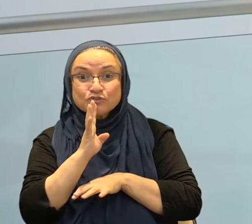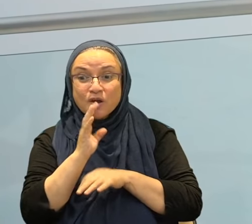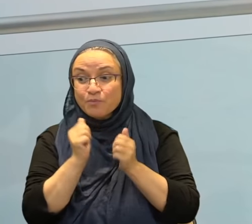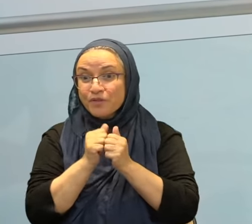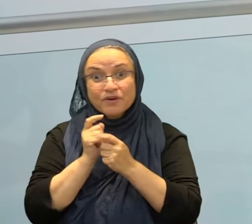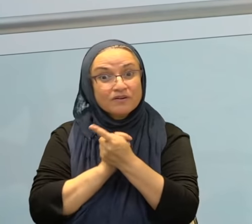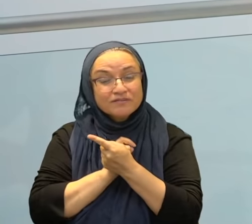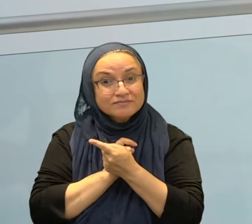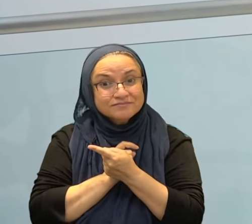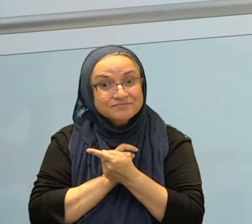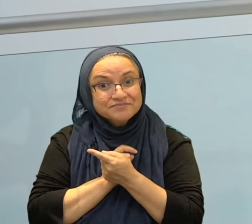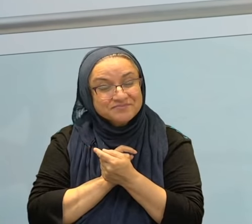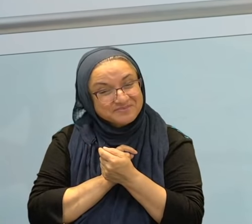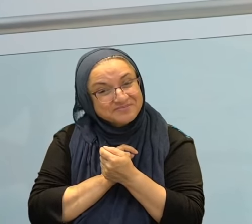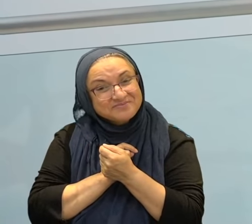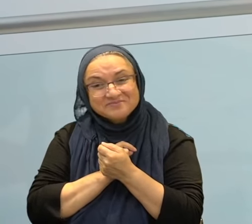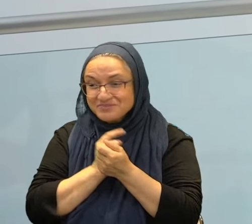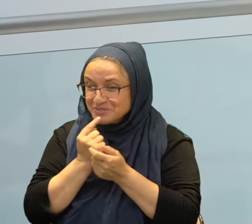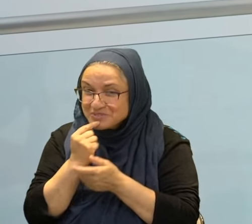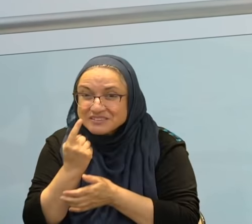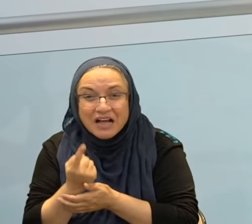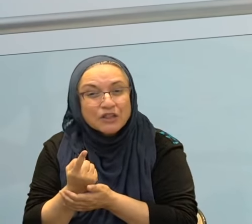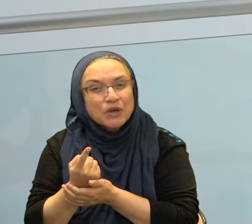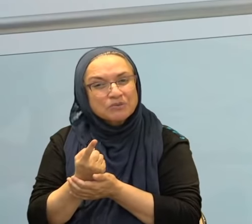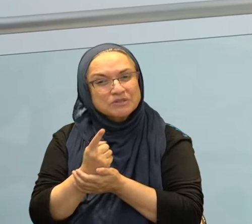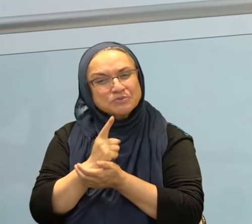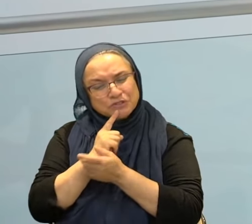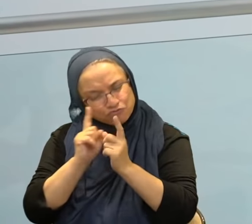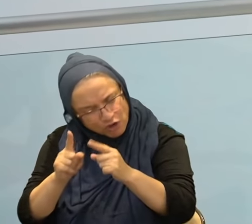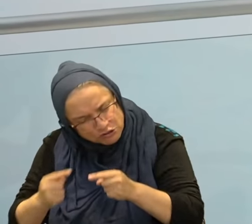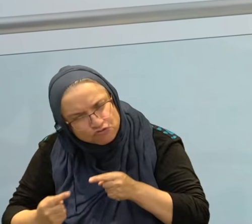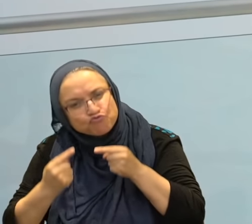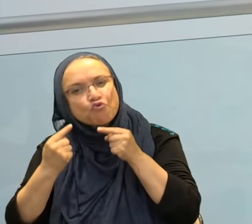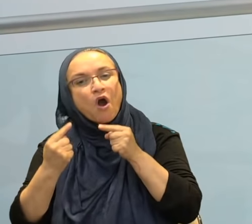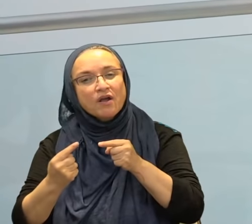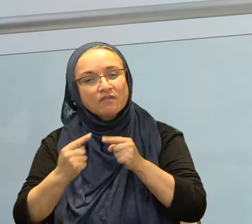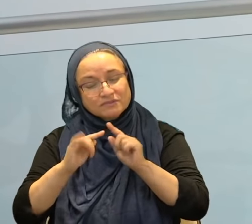this one sentence that she says and she says